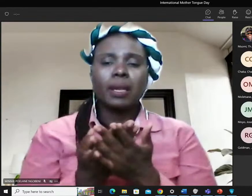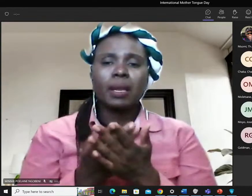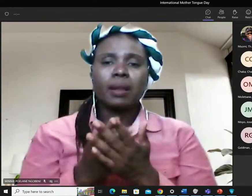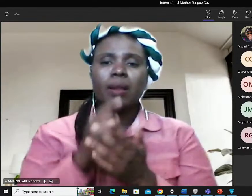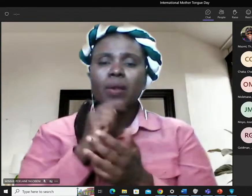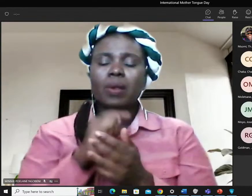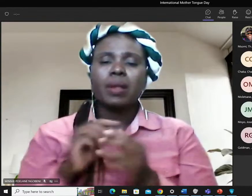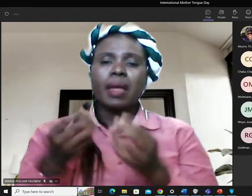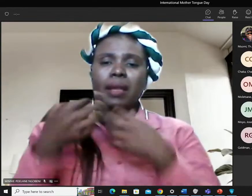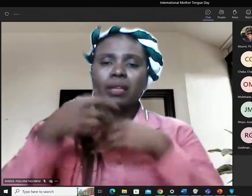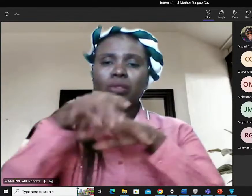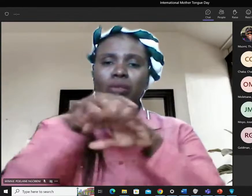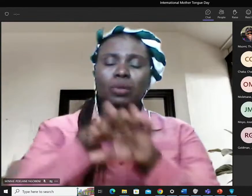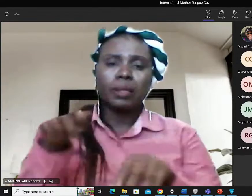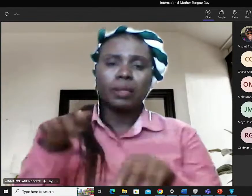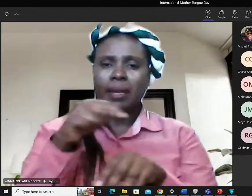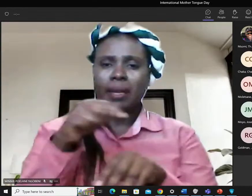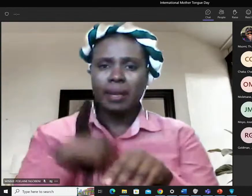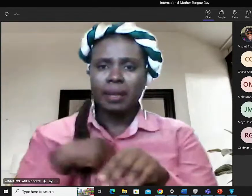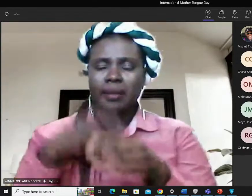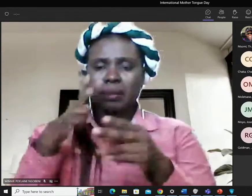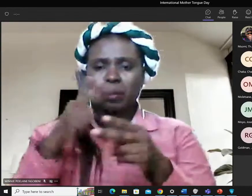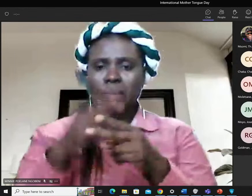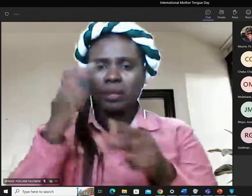join us. In conclusion,